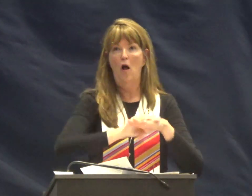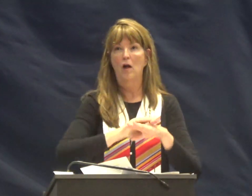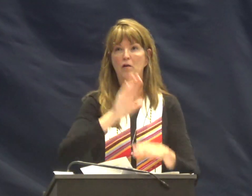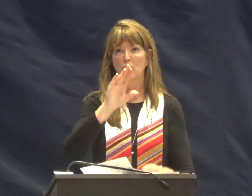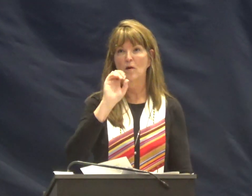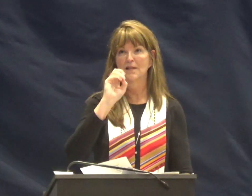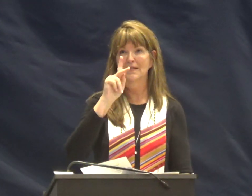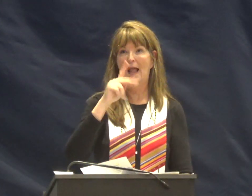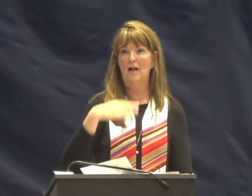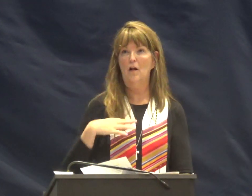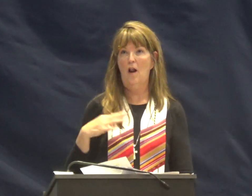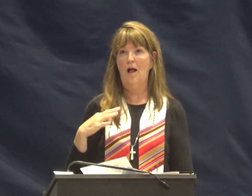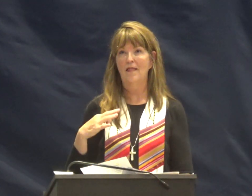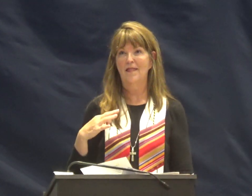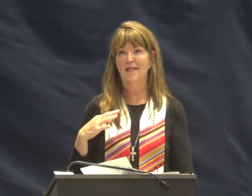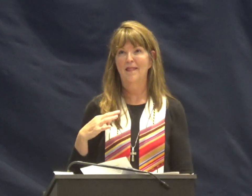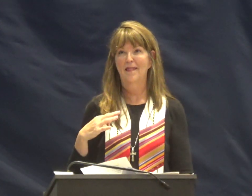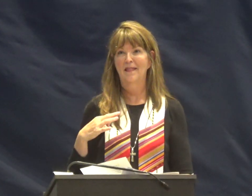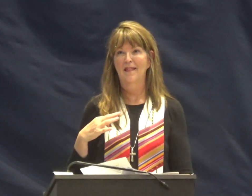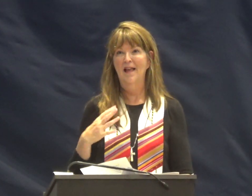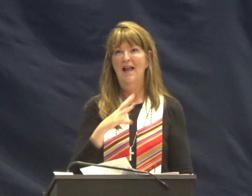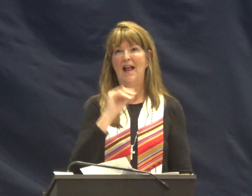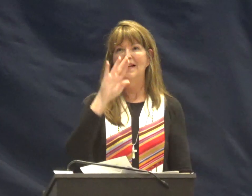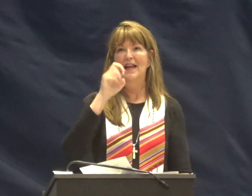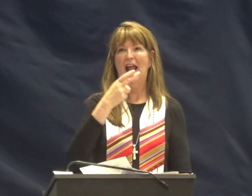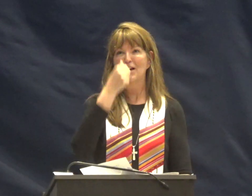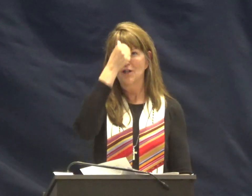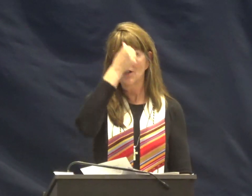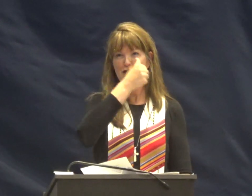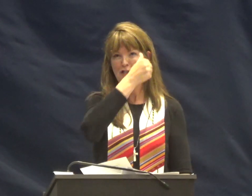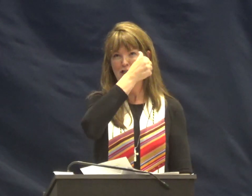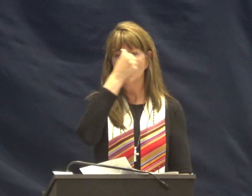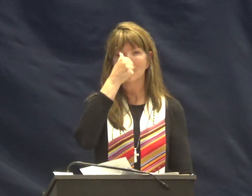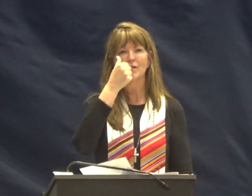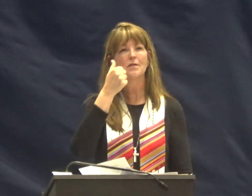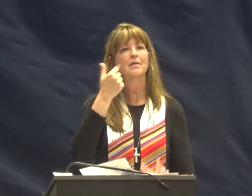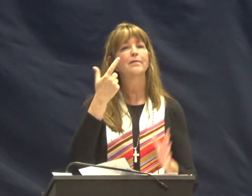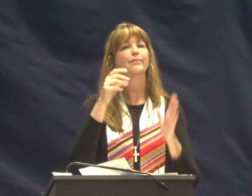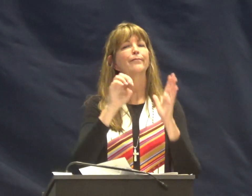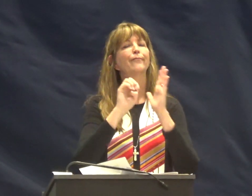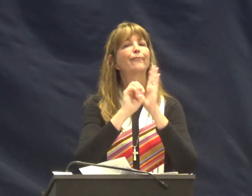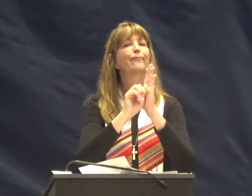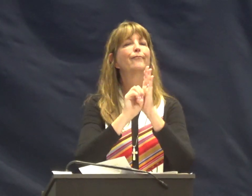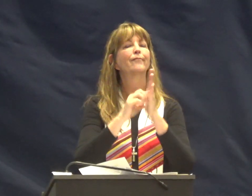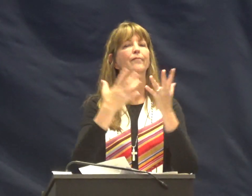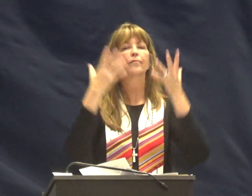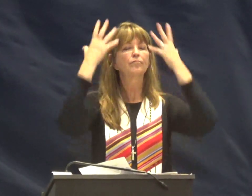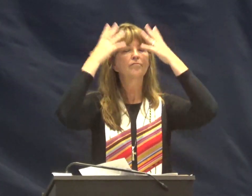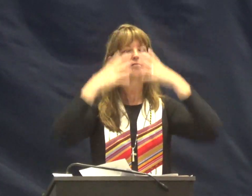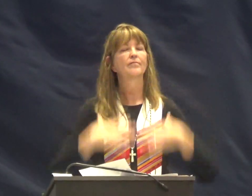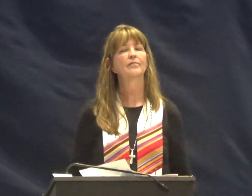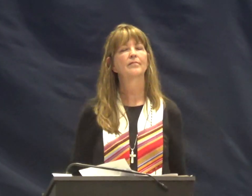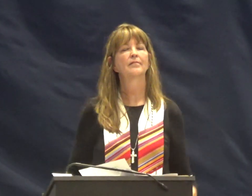Amen and amen. Now this morning I want you to put on your sackcloth and your ashes.